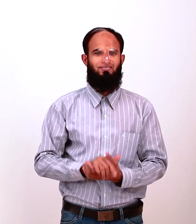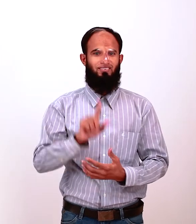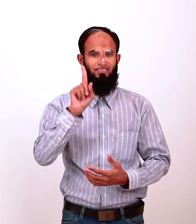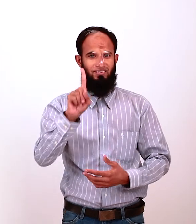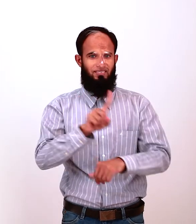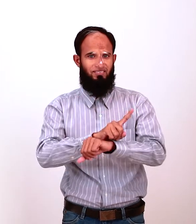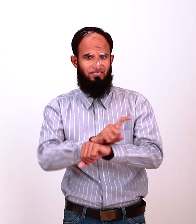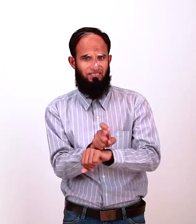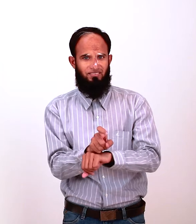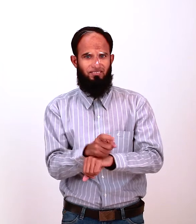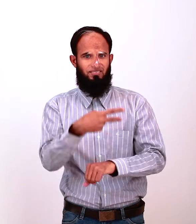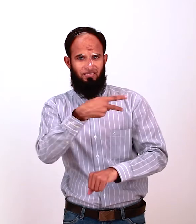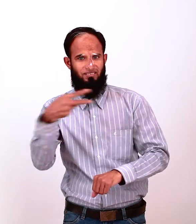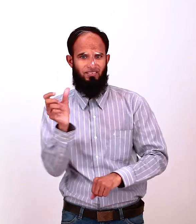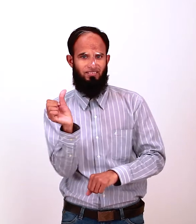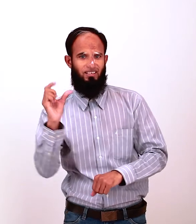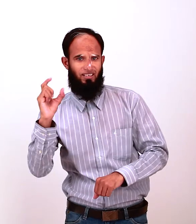1 minute is equal to 60 seconds.